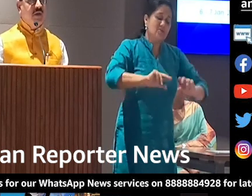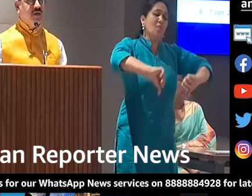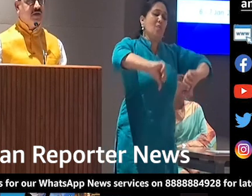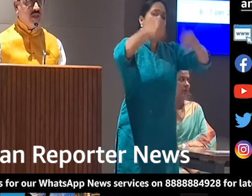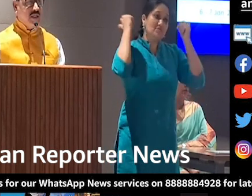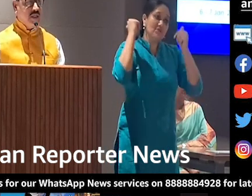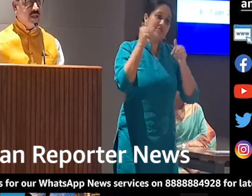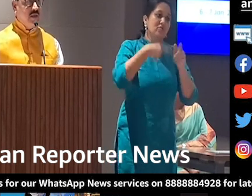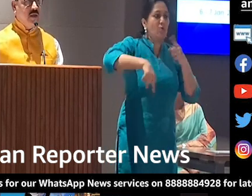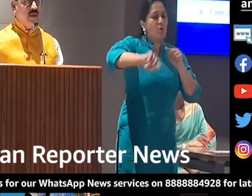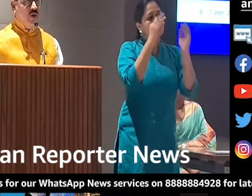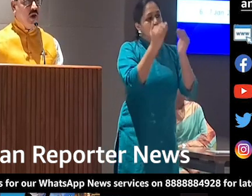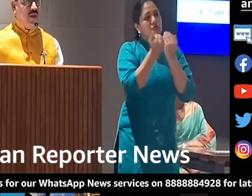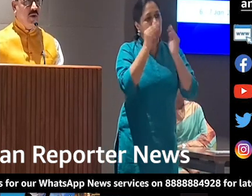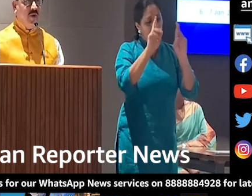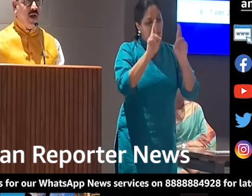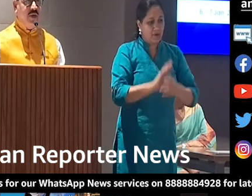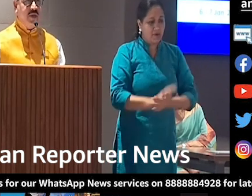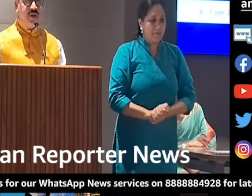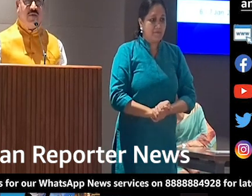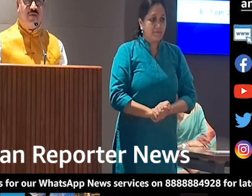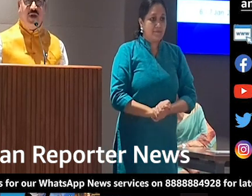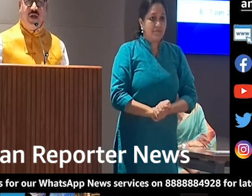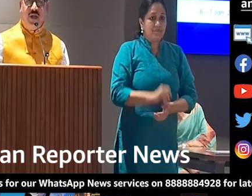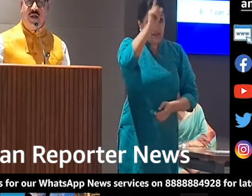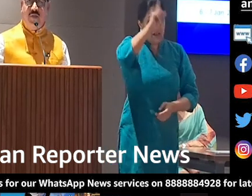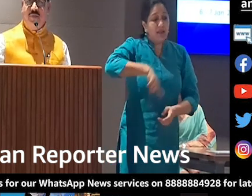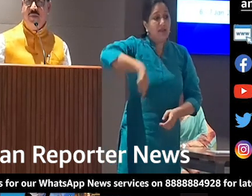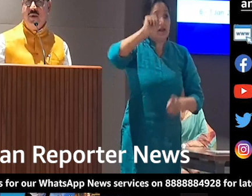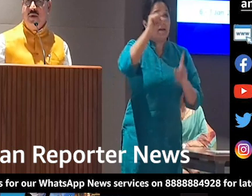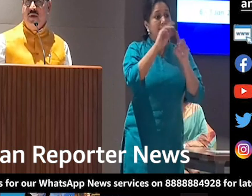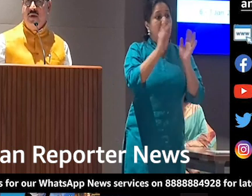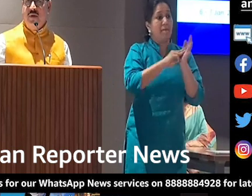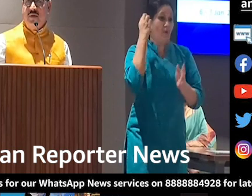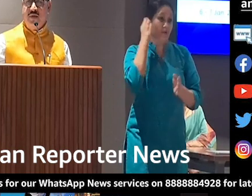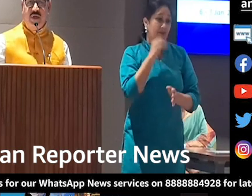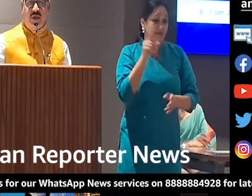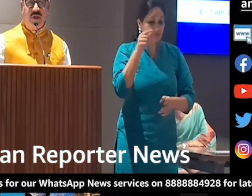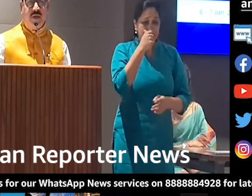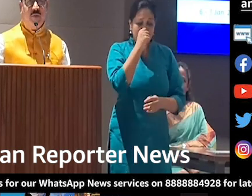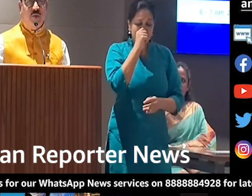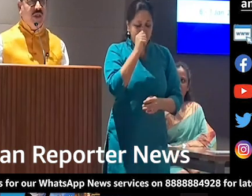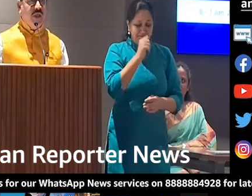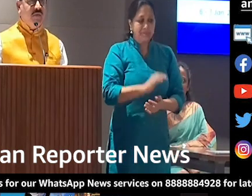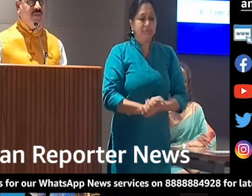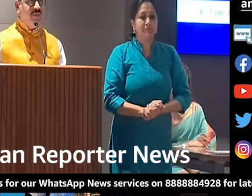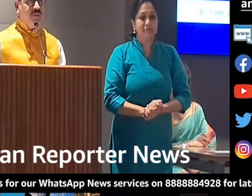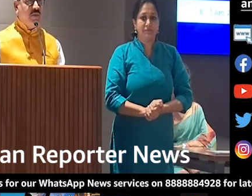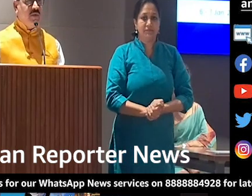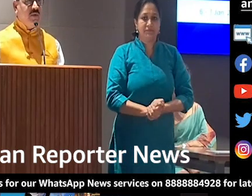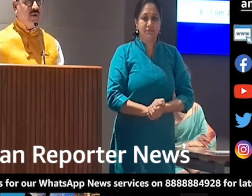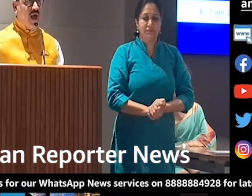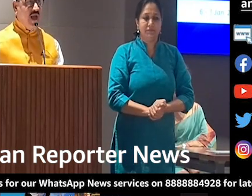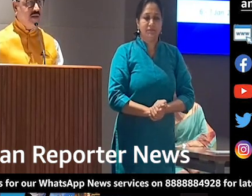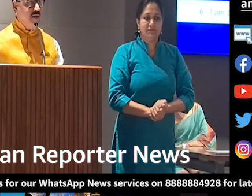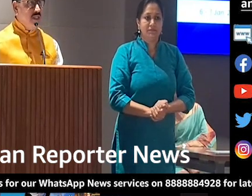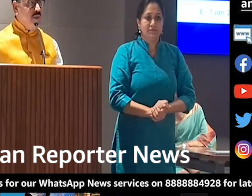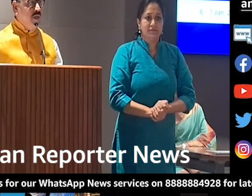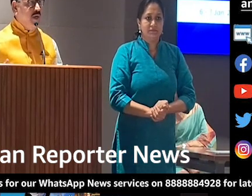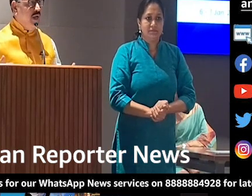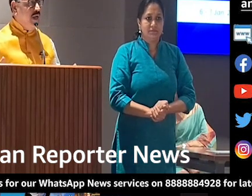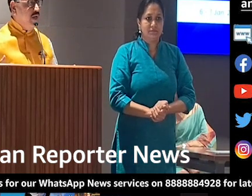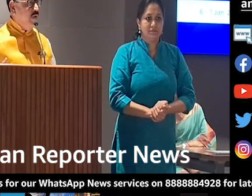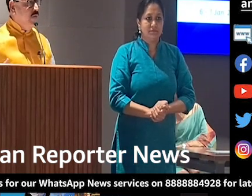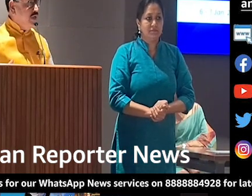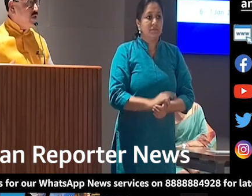great success. The Honorable Prime Minister of India, Sri Narendra J. Modi, he's